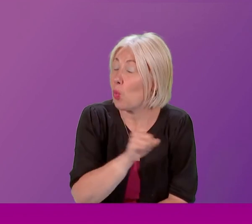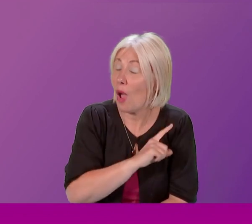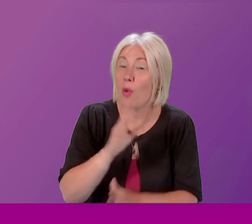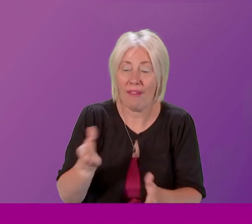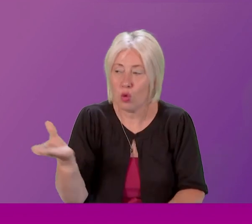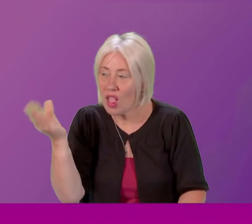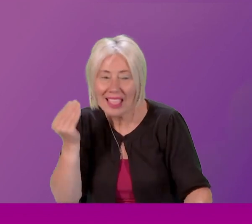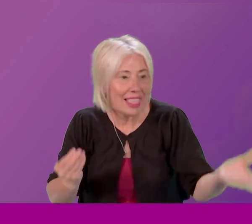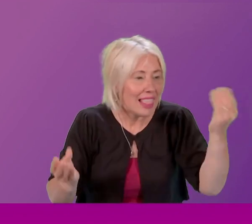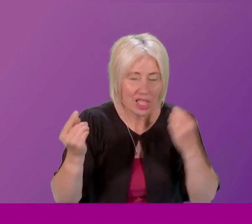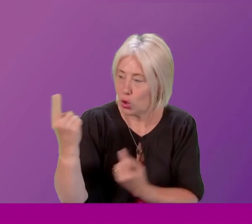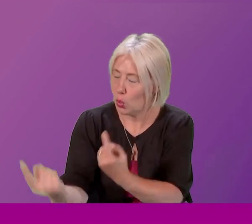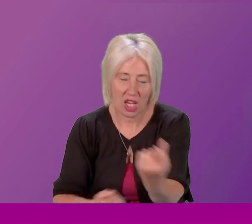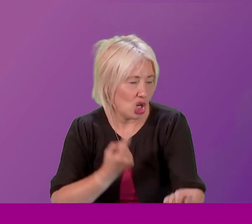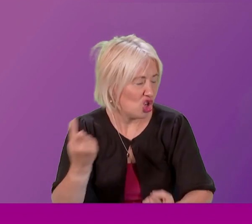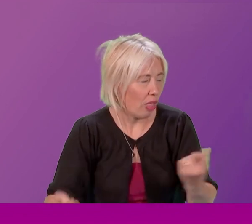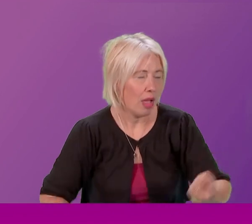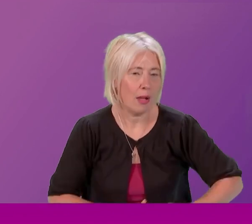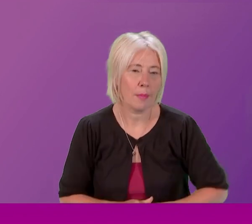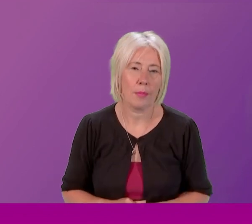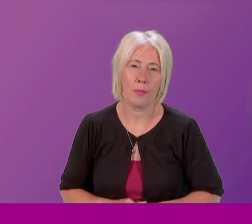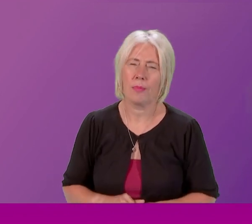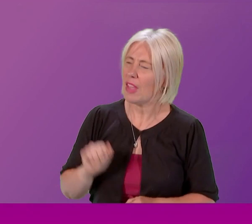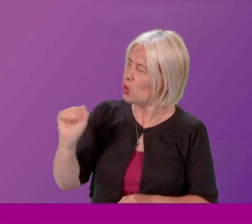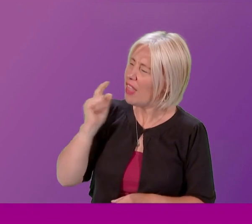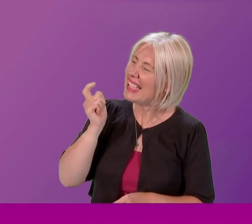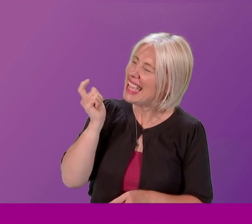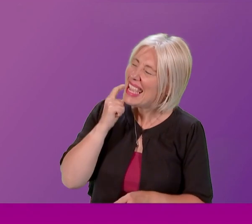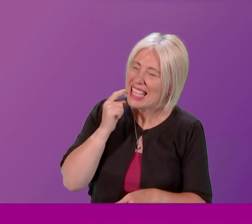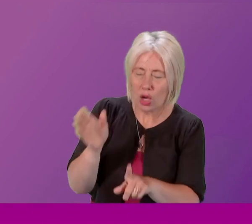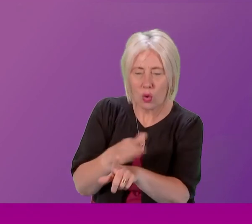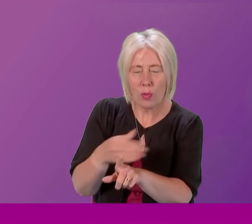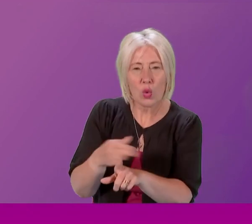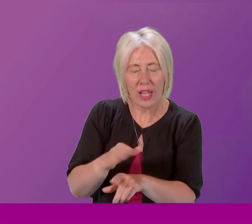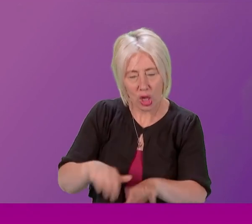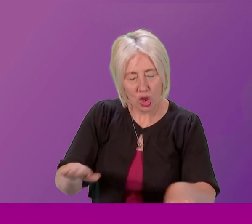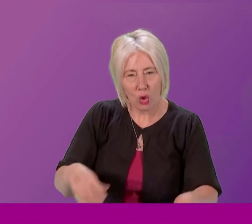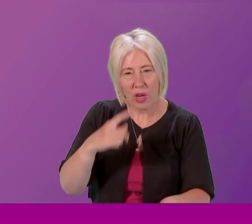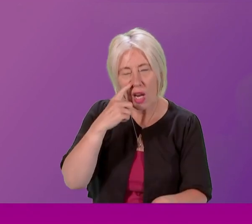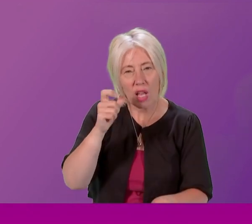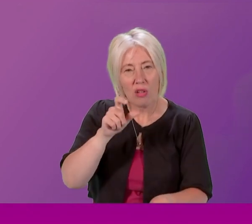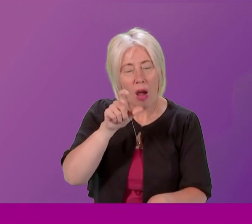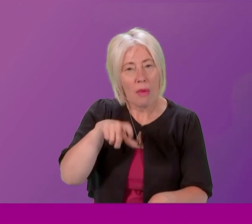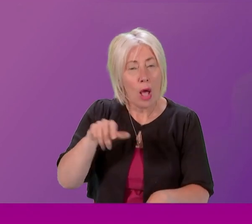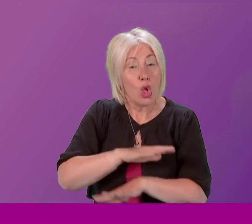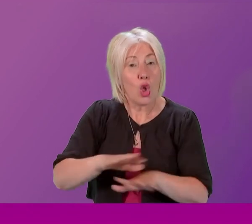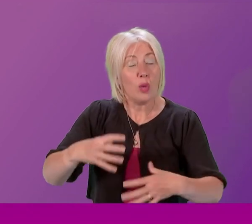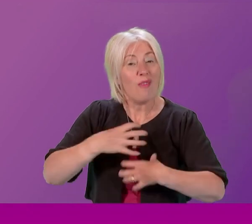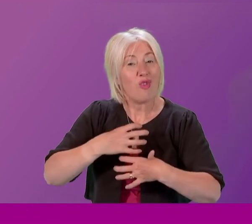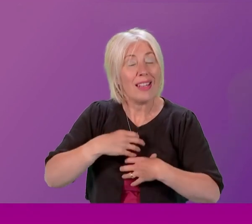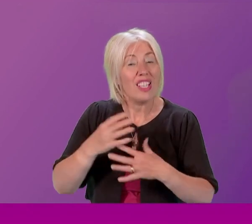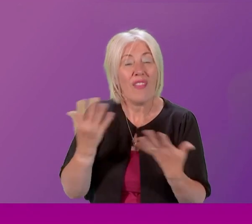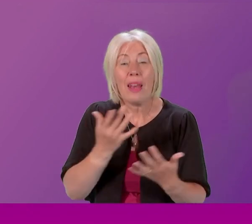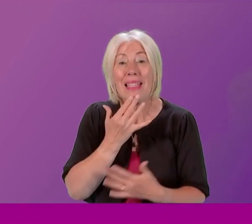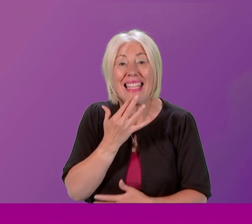each other. Does that make it easier to persuade children and young people not to be fearful of mistakes. And that